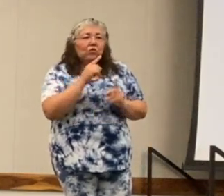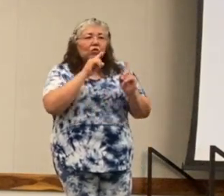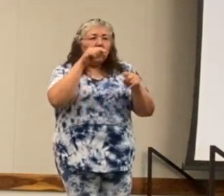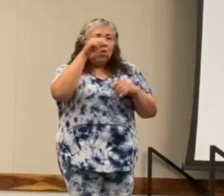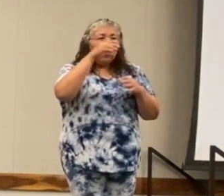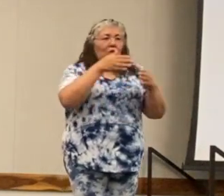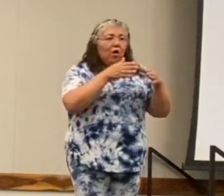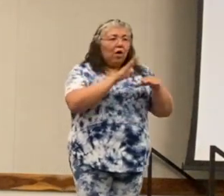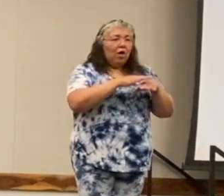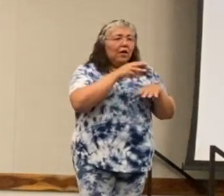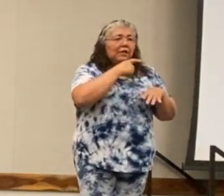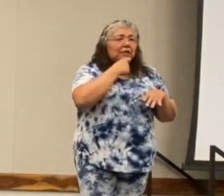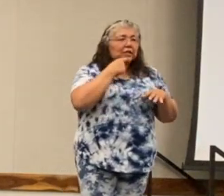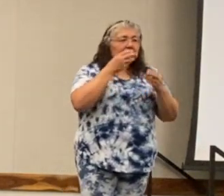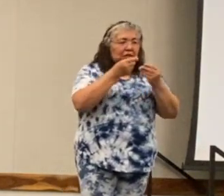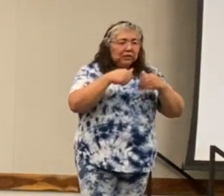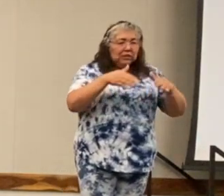road.